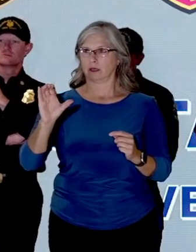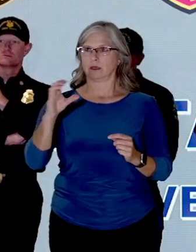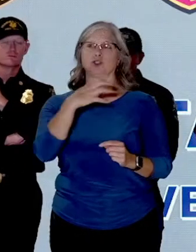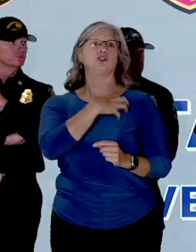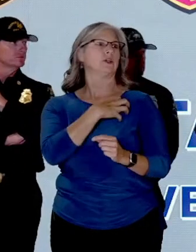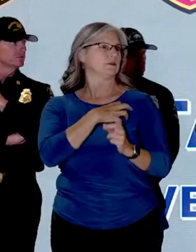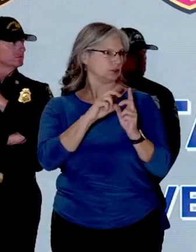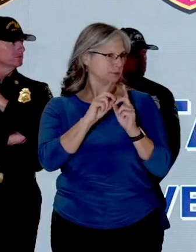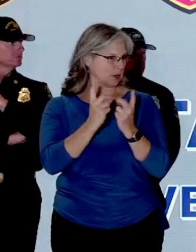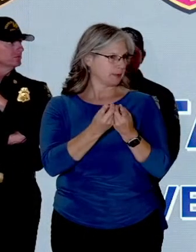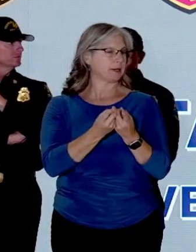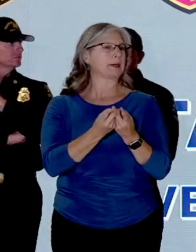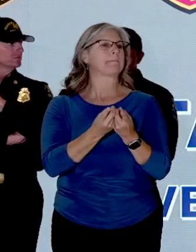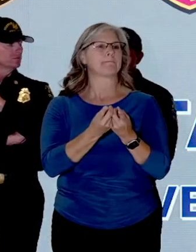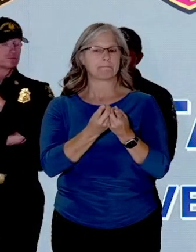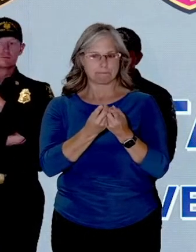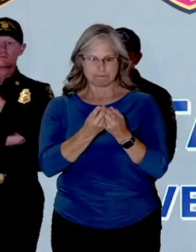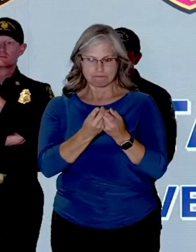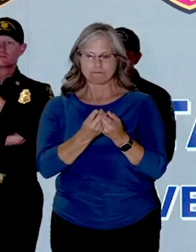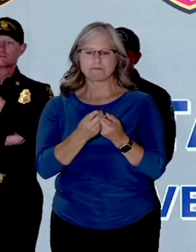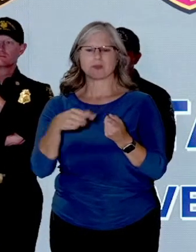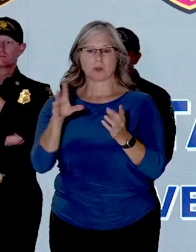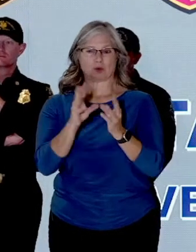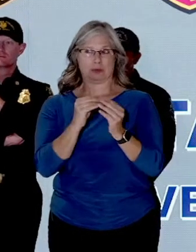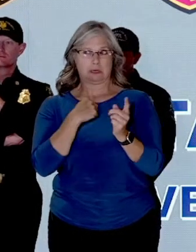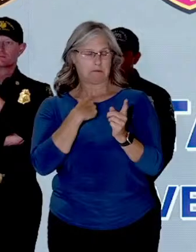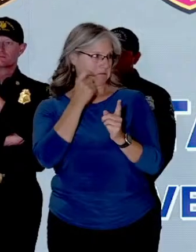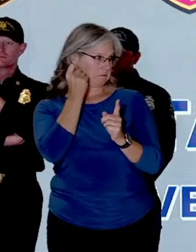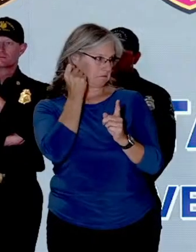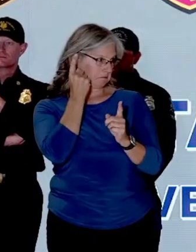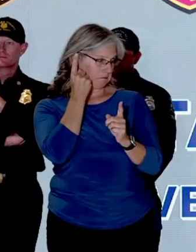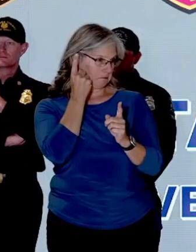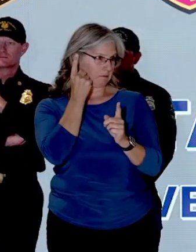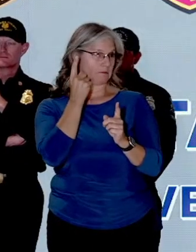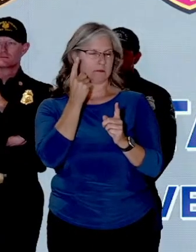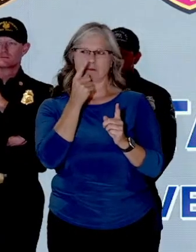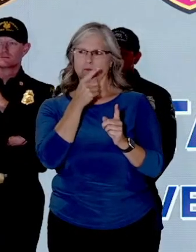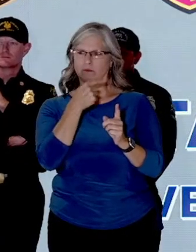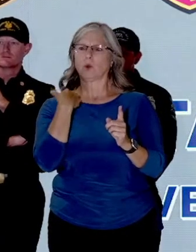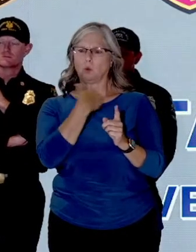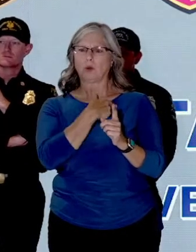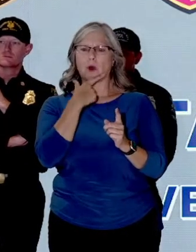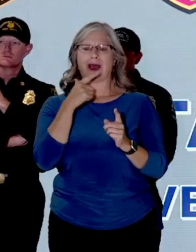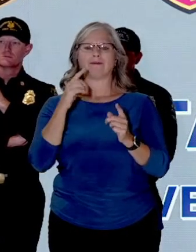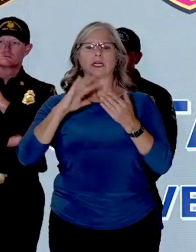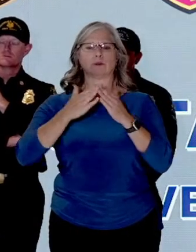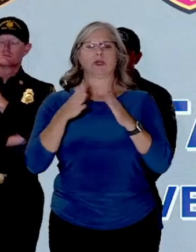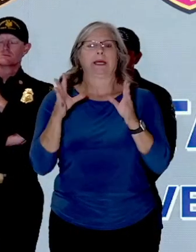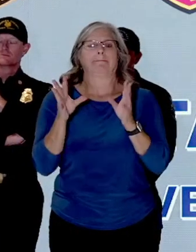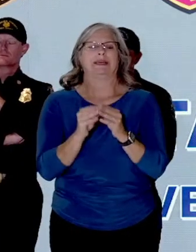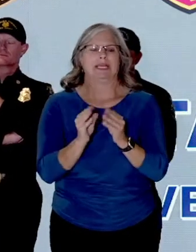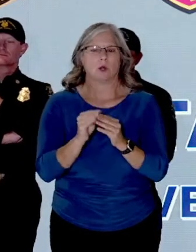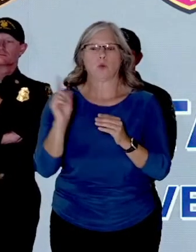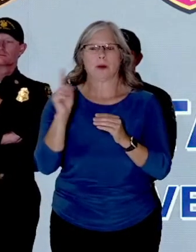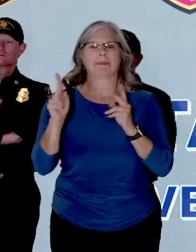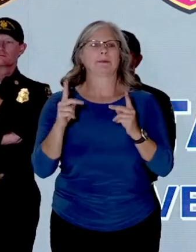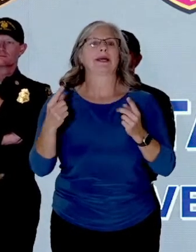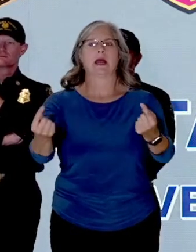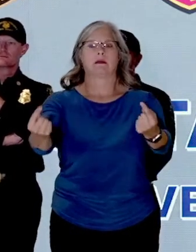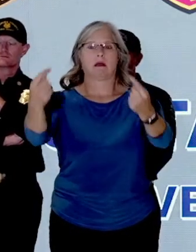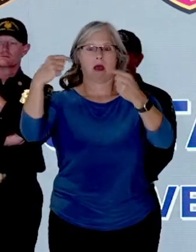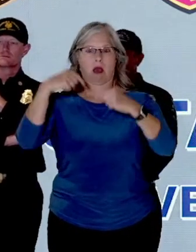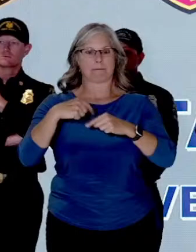Sheriff's Department, and they are, from what I'm understanding, we are going to have a community meeting where people will be able to